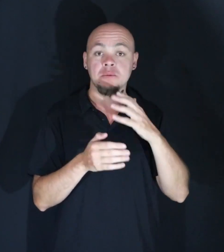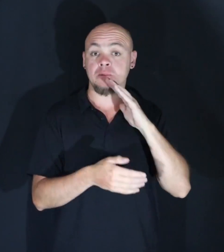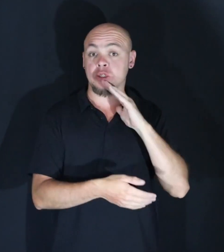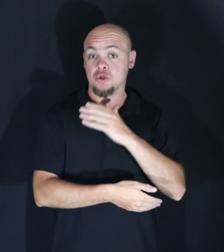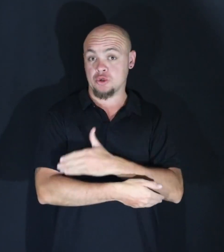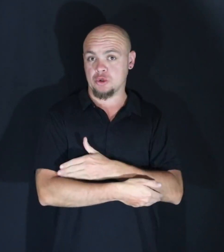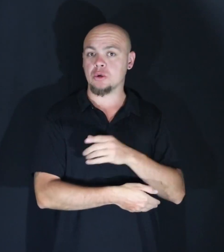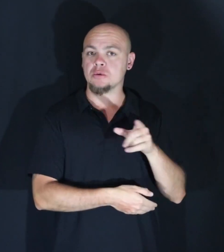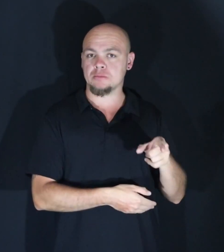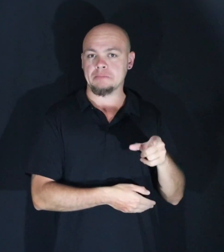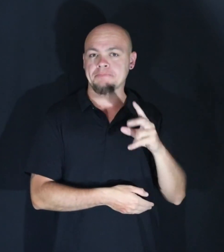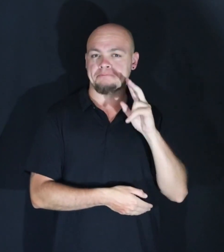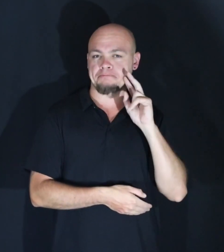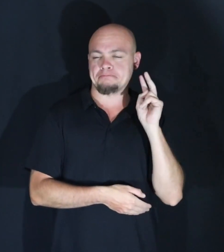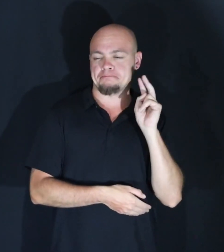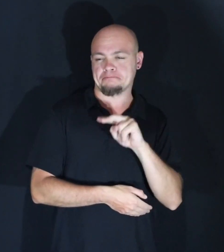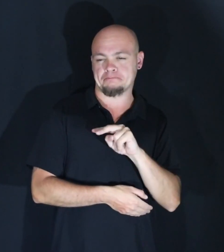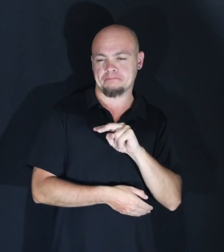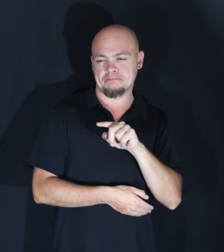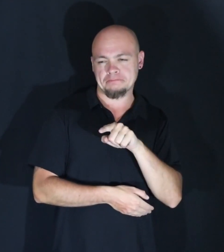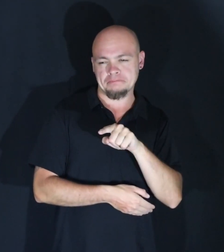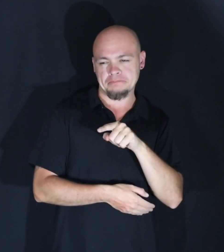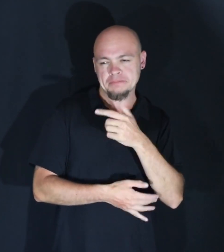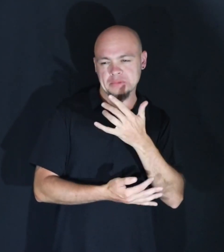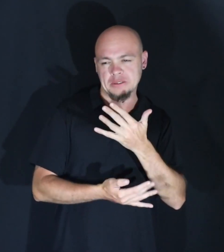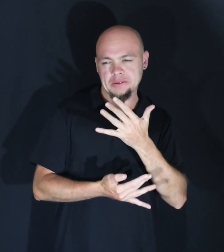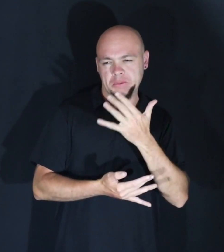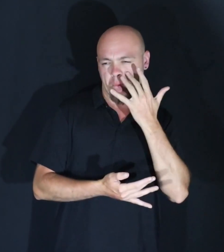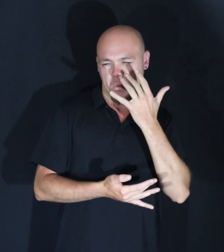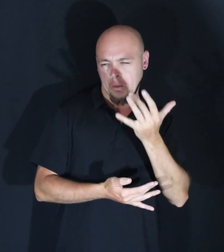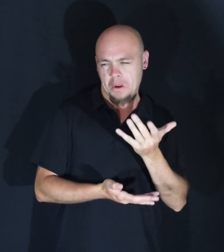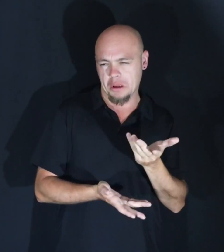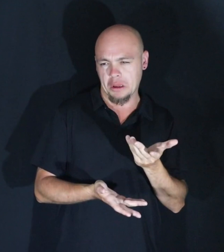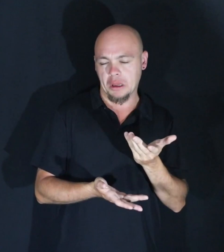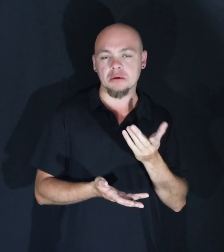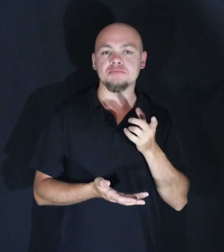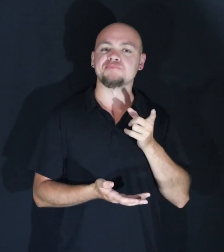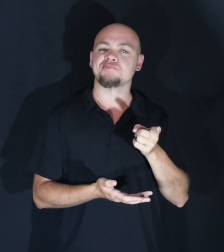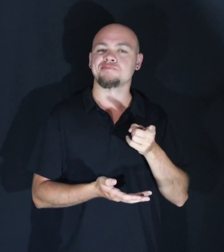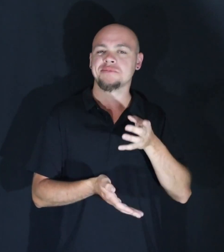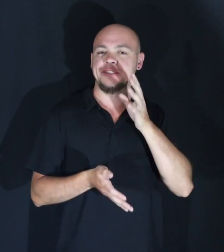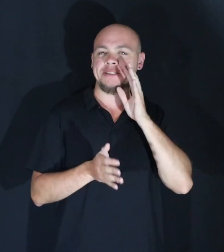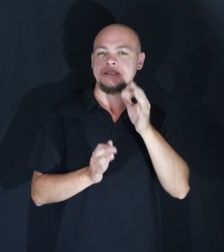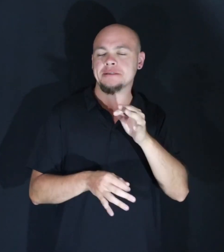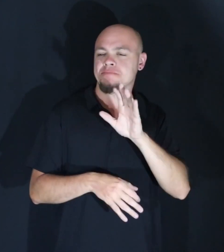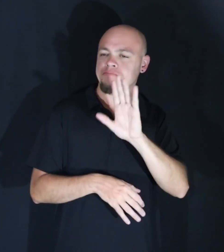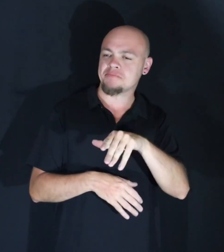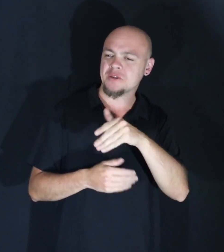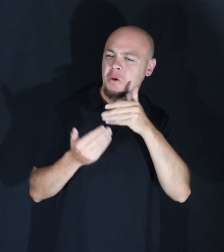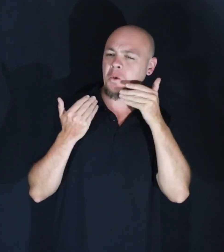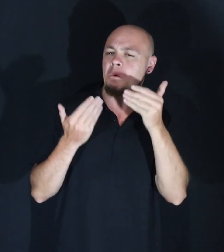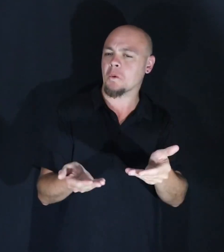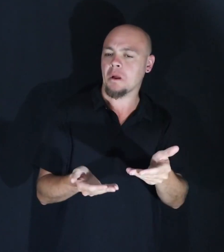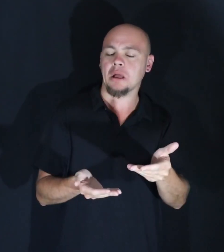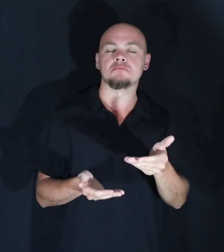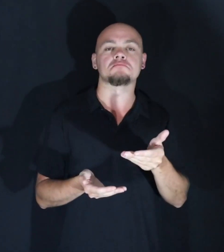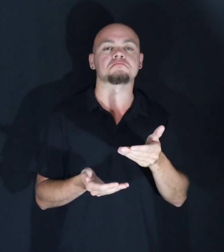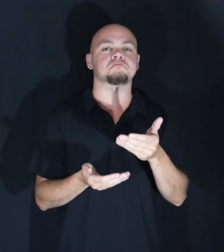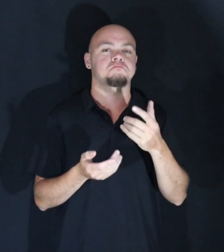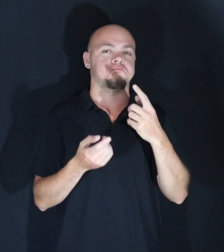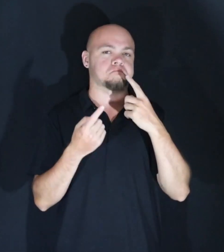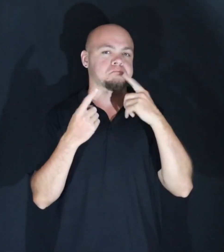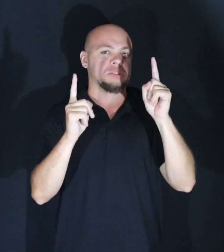daughter witnessed these hesitations, and in the end, it was her, "Just do it, Mum," that finally made me press the